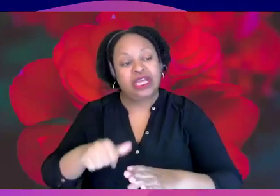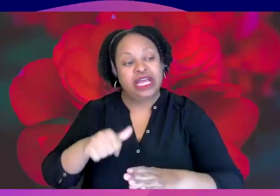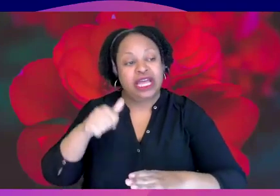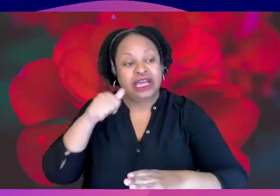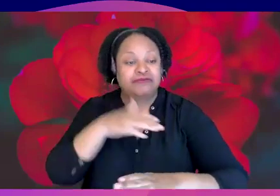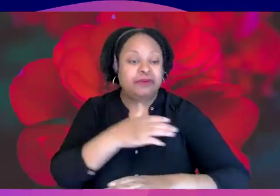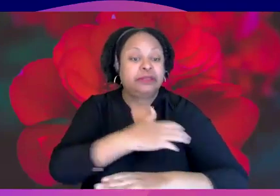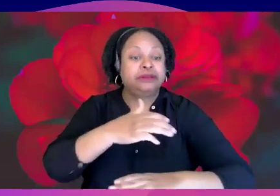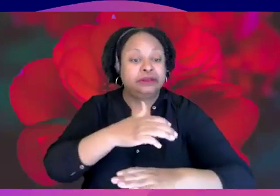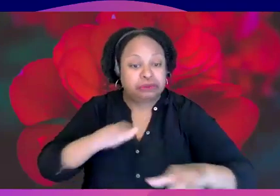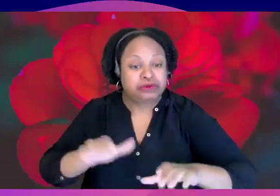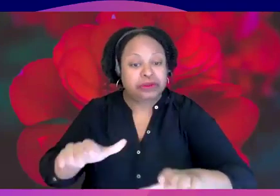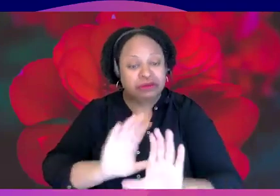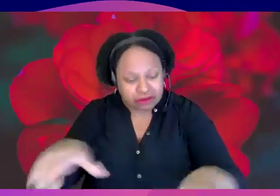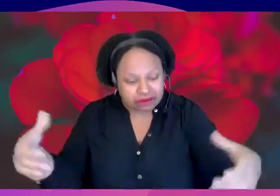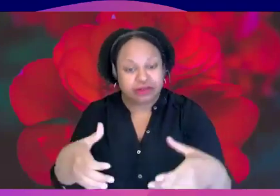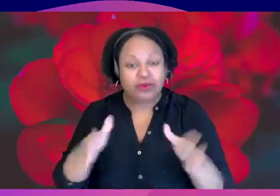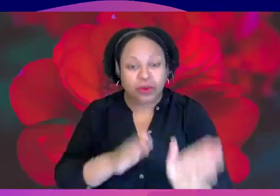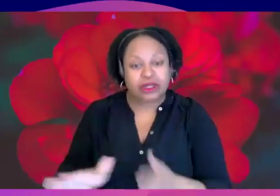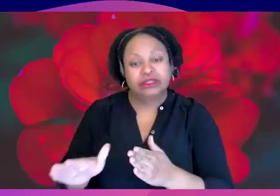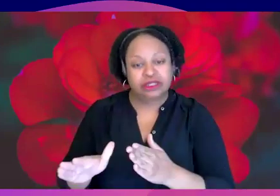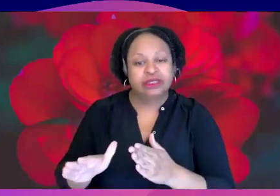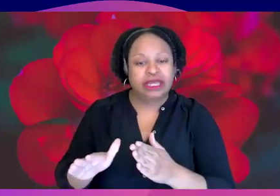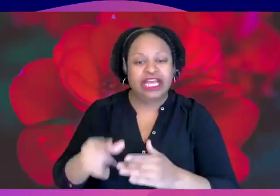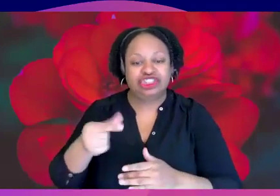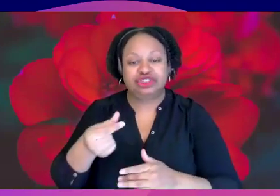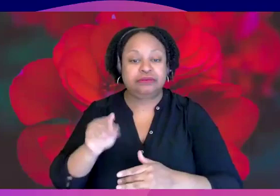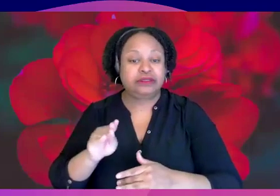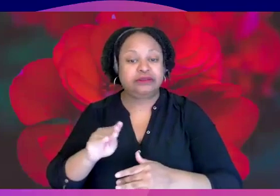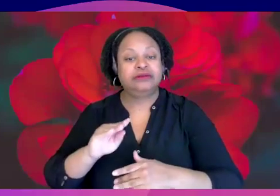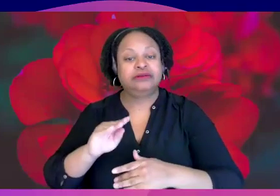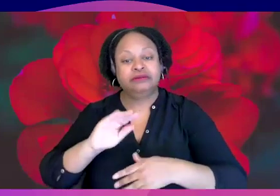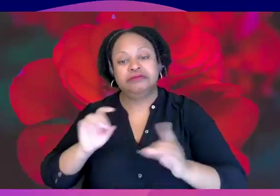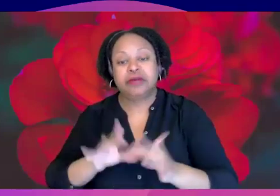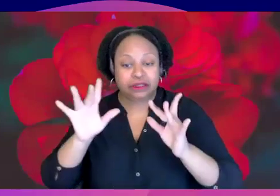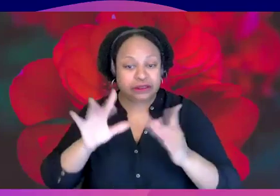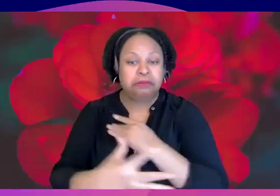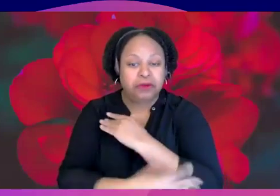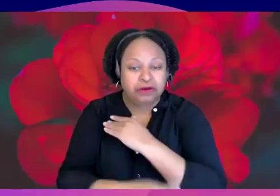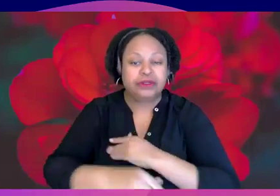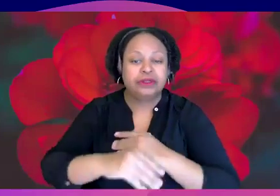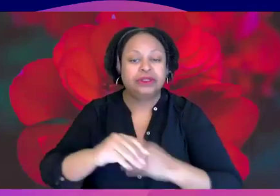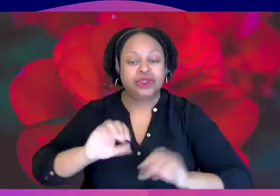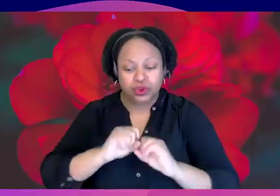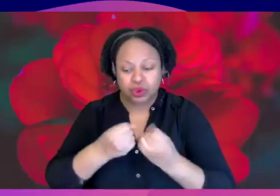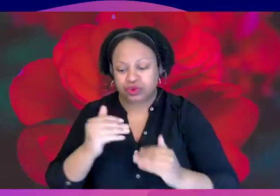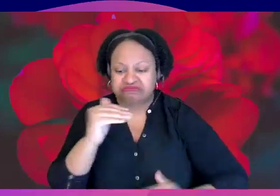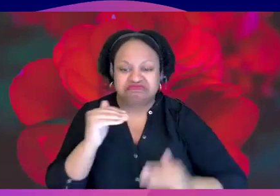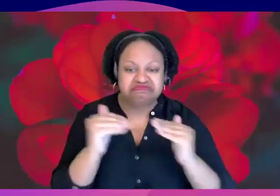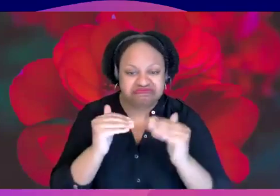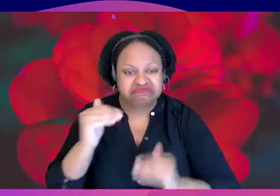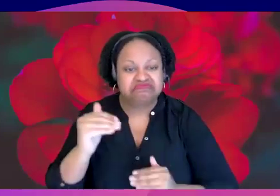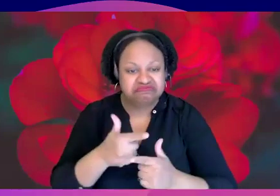studies. In 2021, they published their first book, Ineligible: Single Mothers Under Welfare Surveillance with